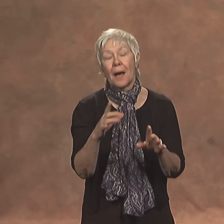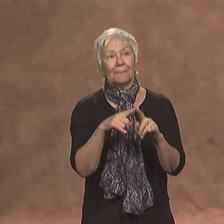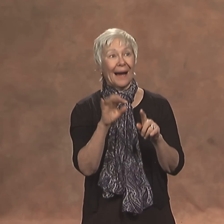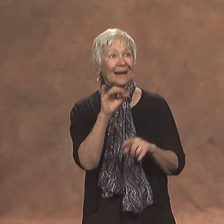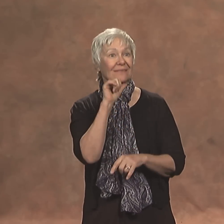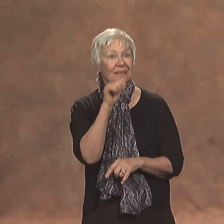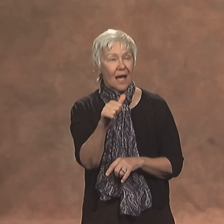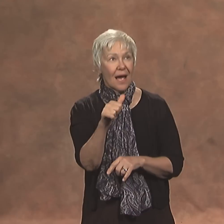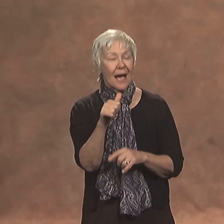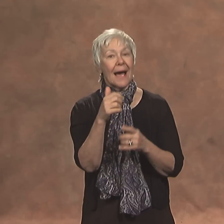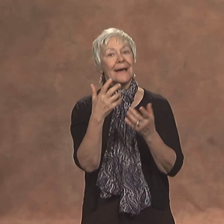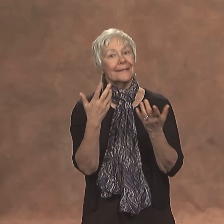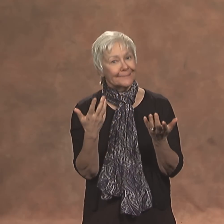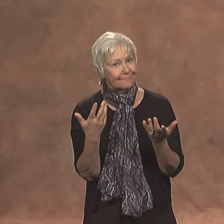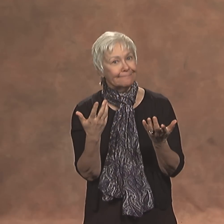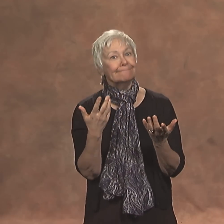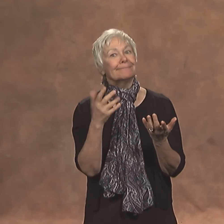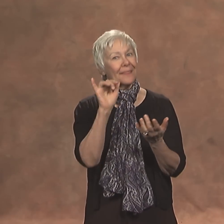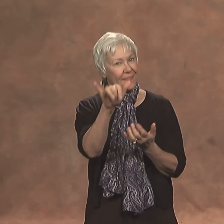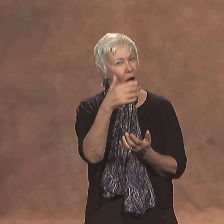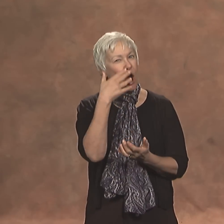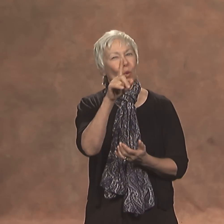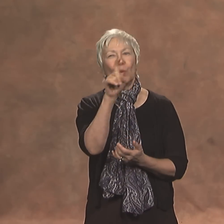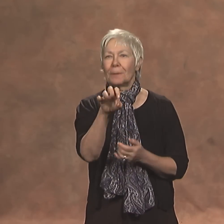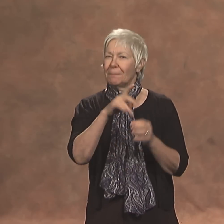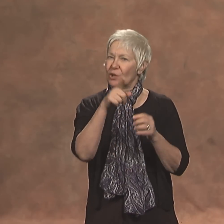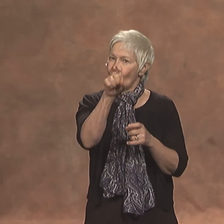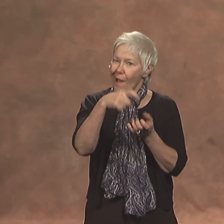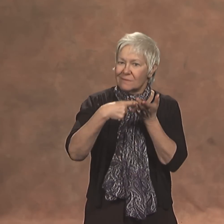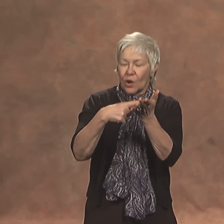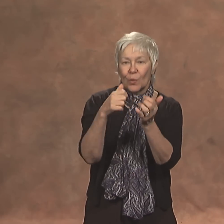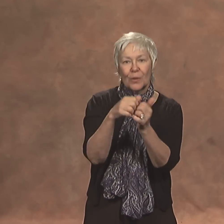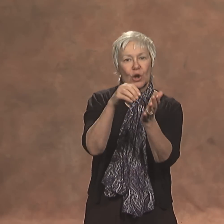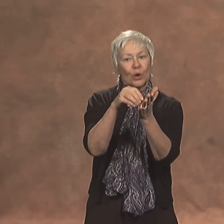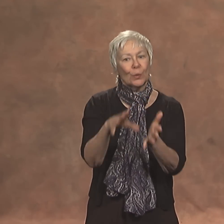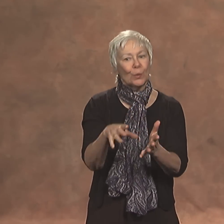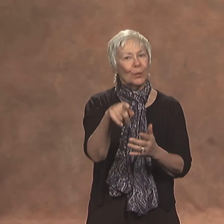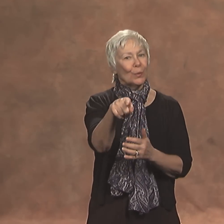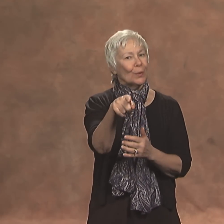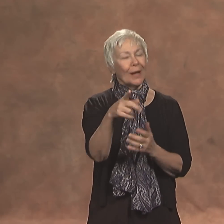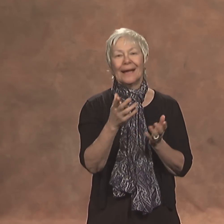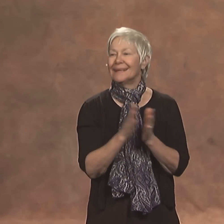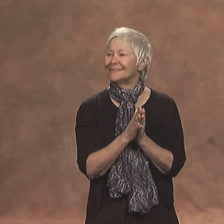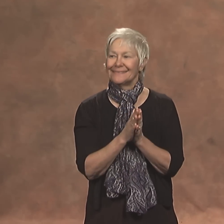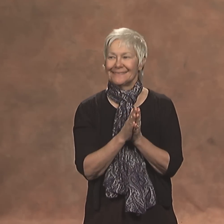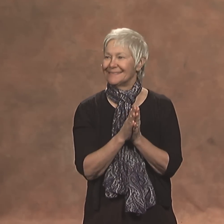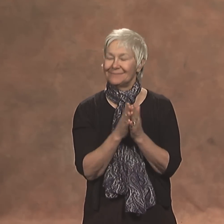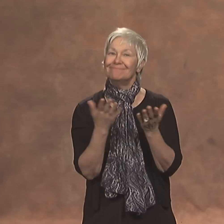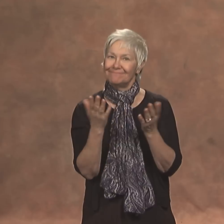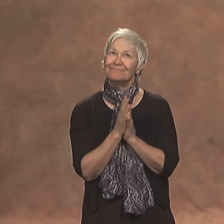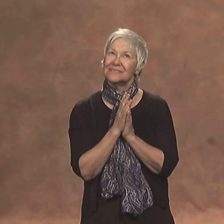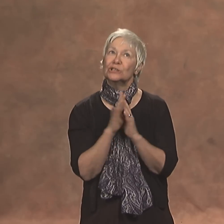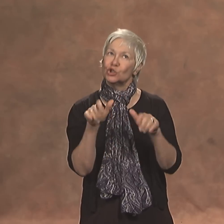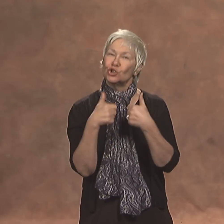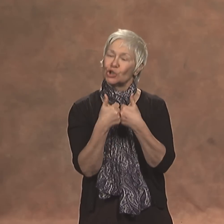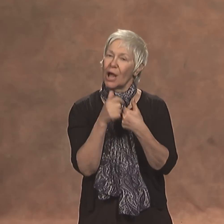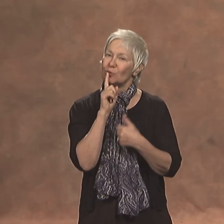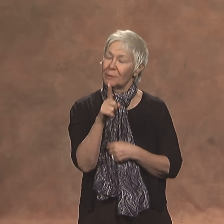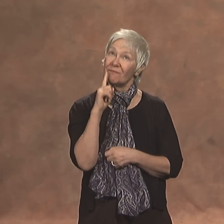instruction. Maybe they're actually looking directly at the instructors, but if they're not, I think it would be important to have a conversation